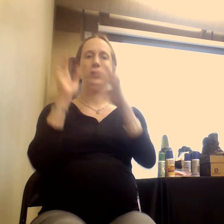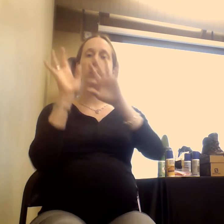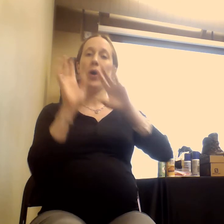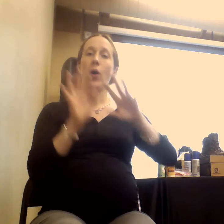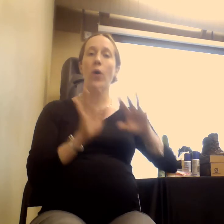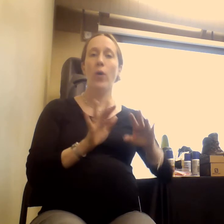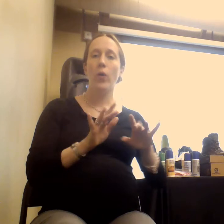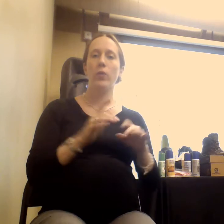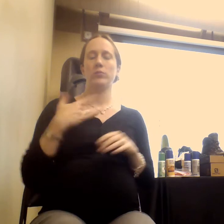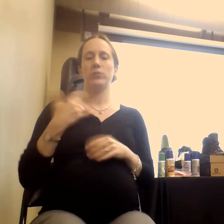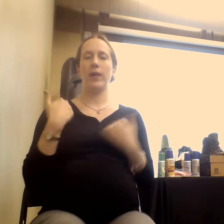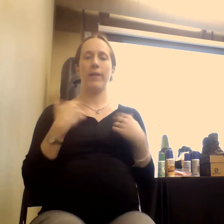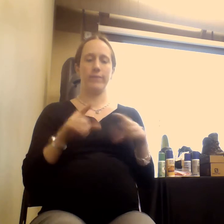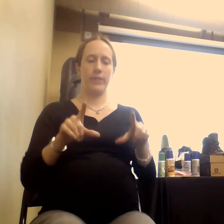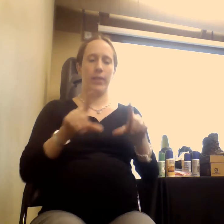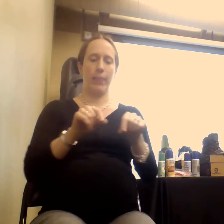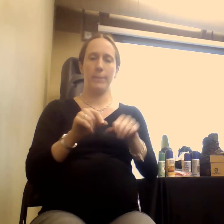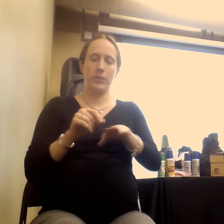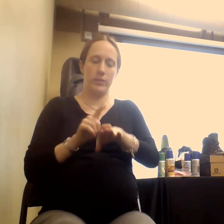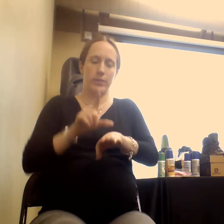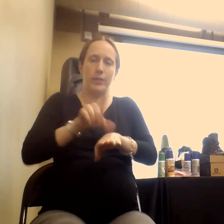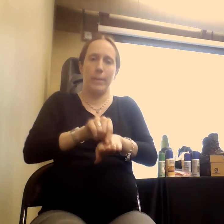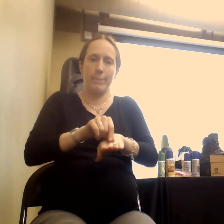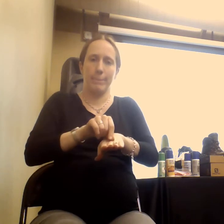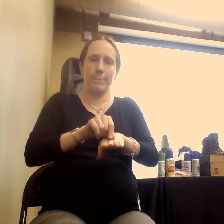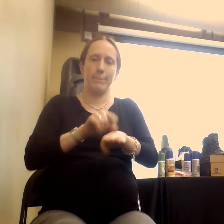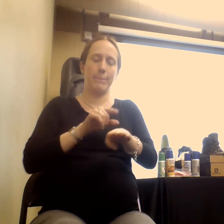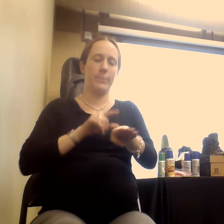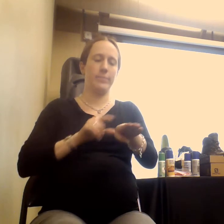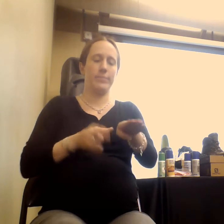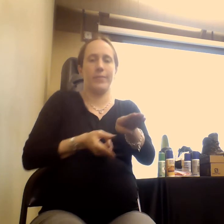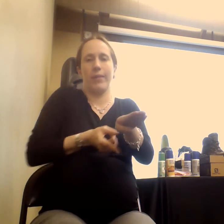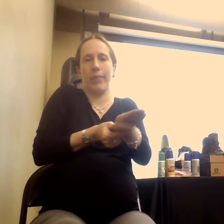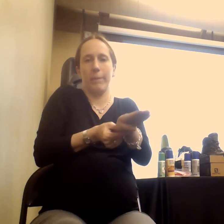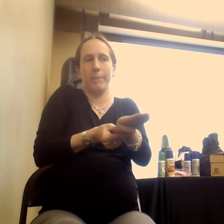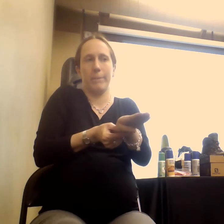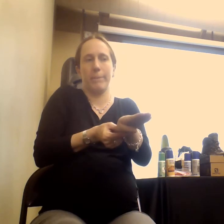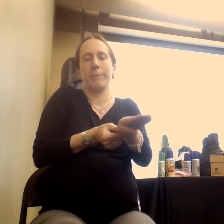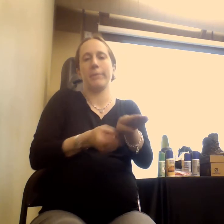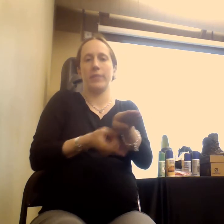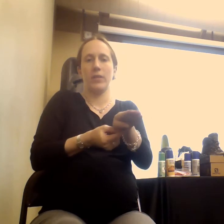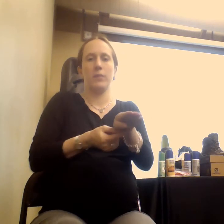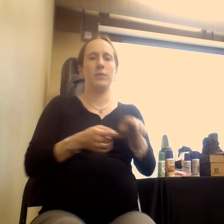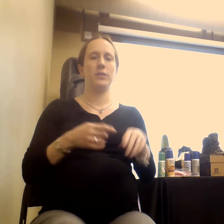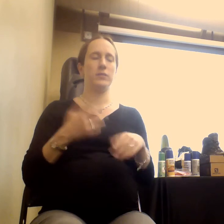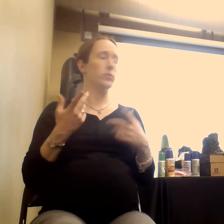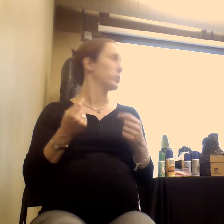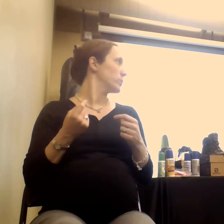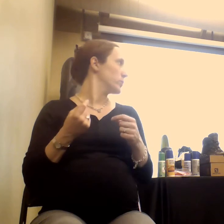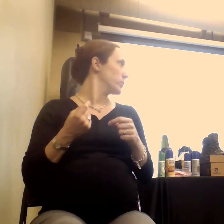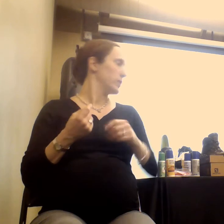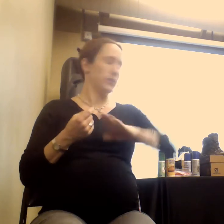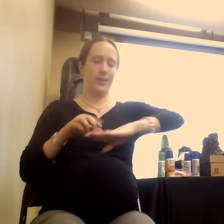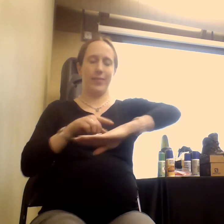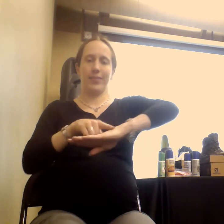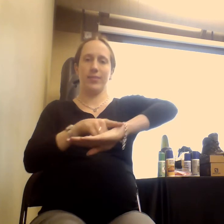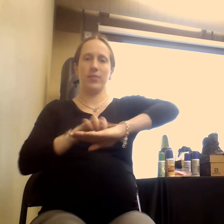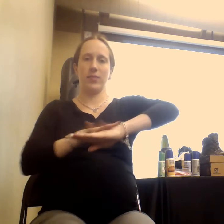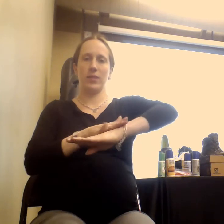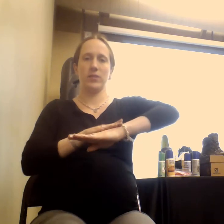front of the shoe. This goes underneath. And basically what it sits over this part to get less rocks,